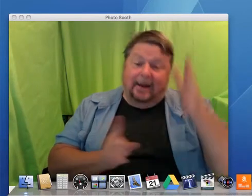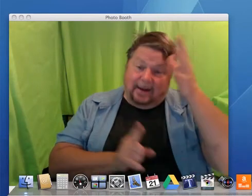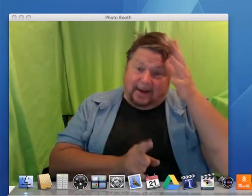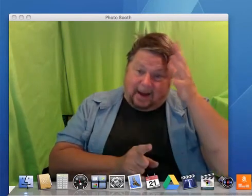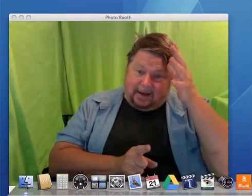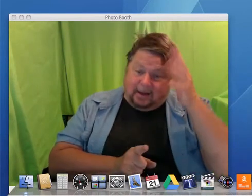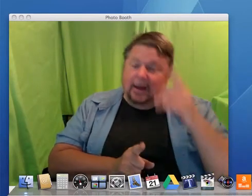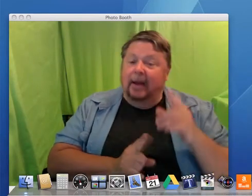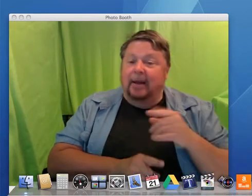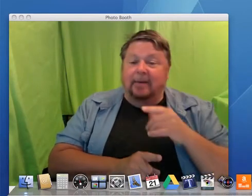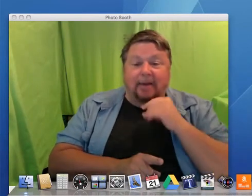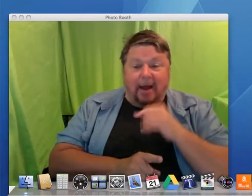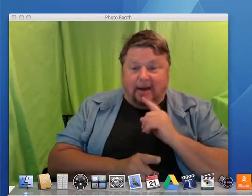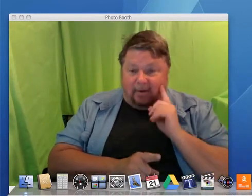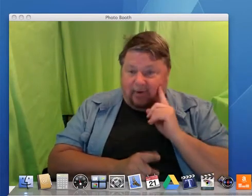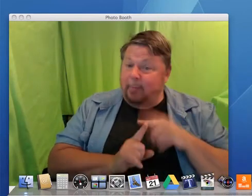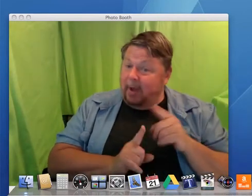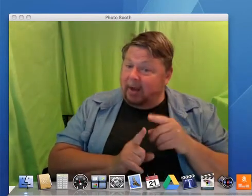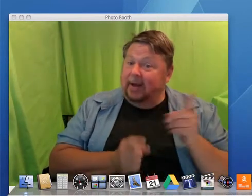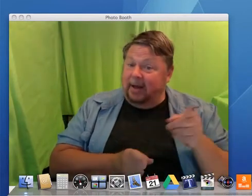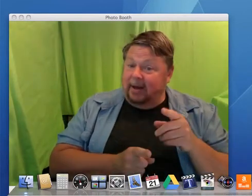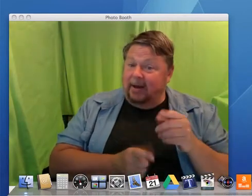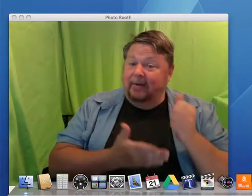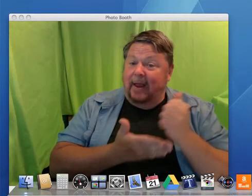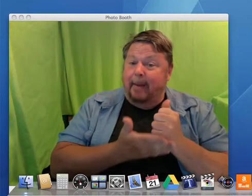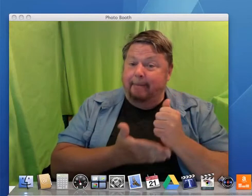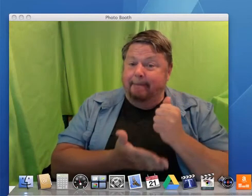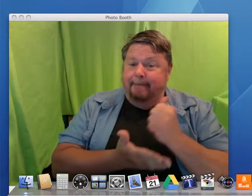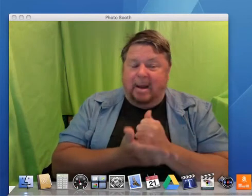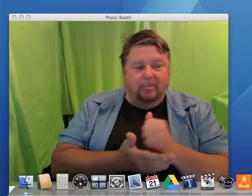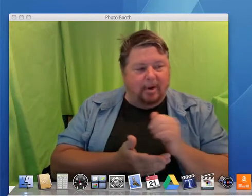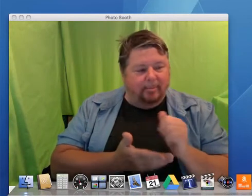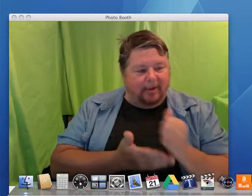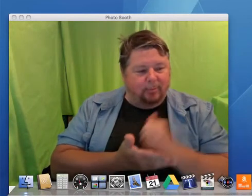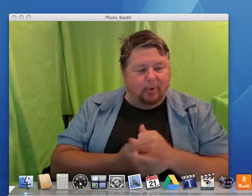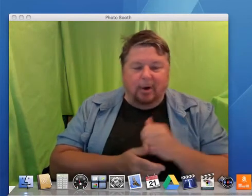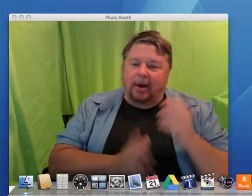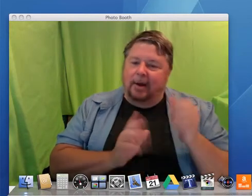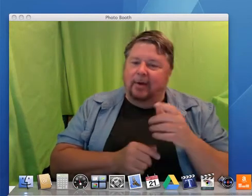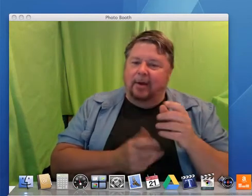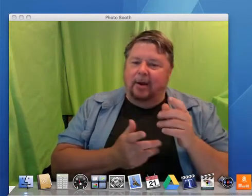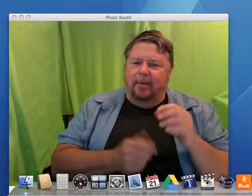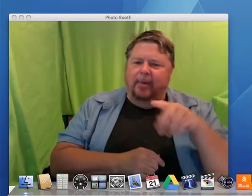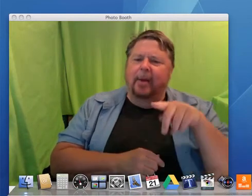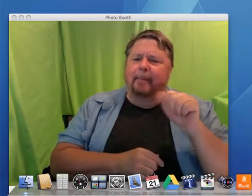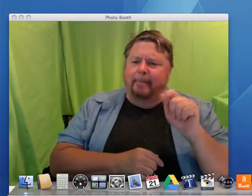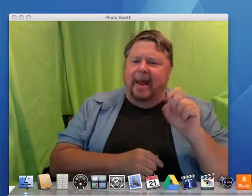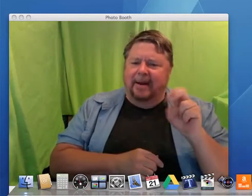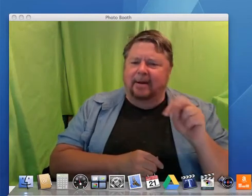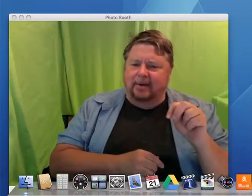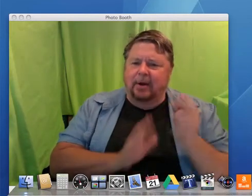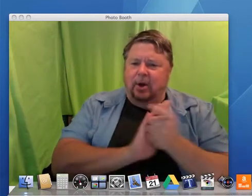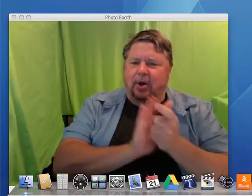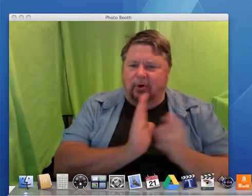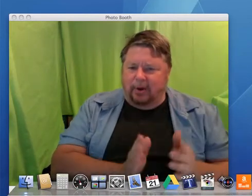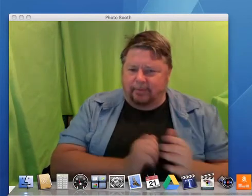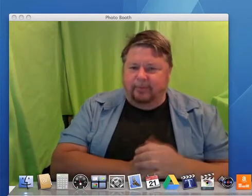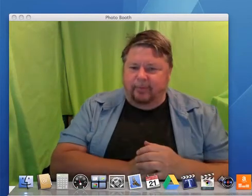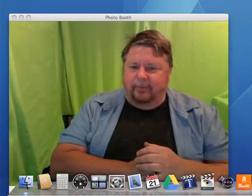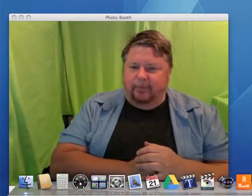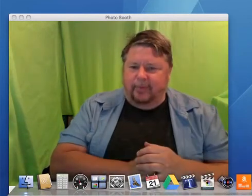and Daddy is not deaf, but he is a he's a patent